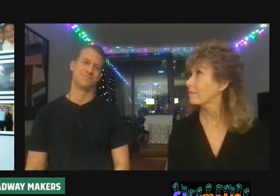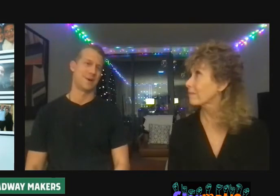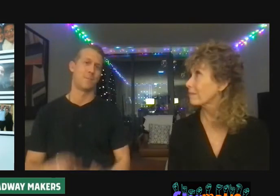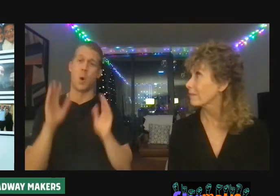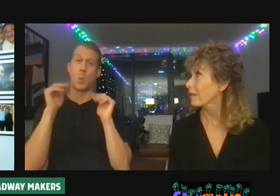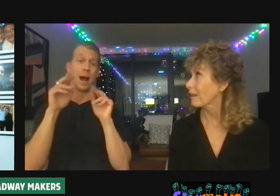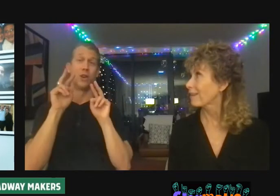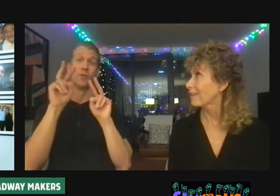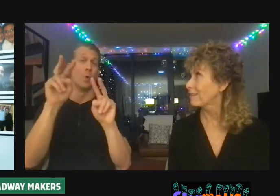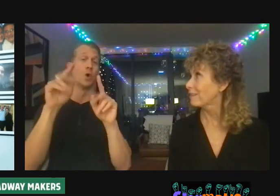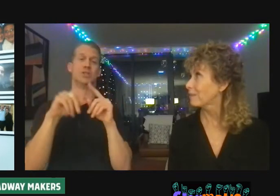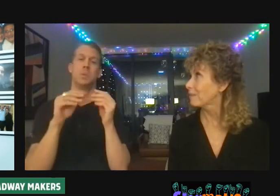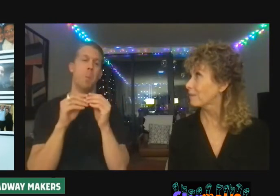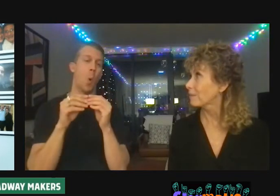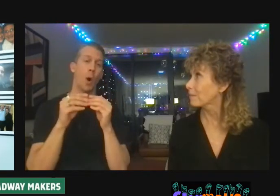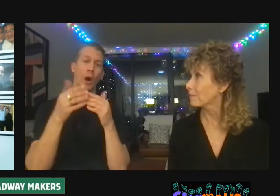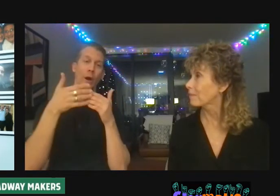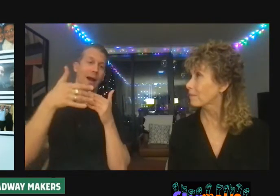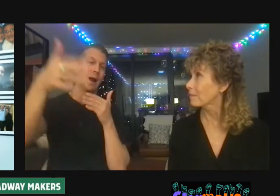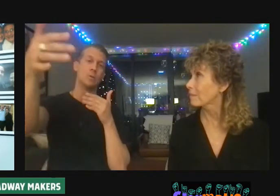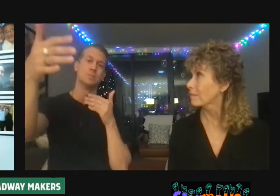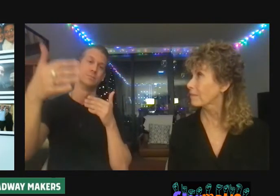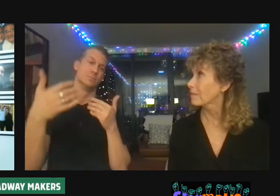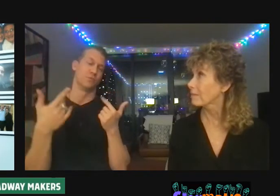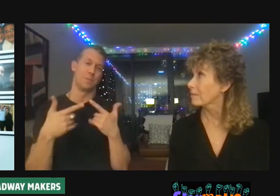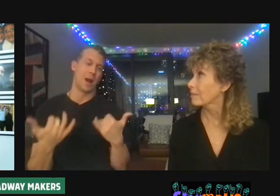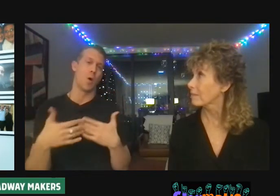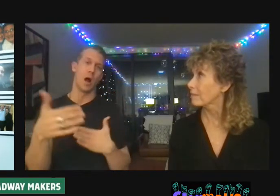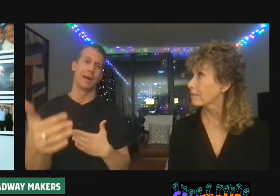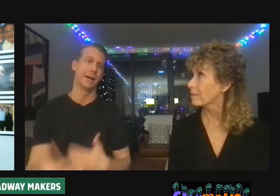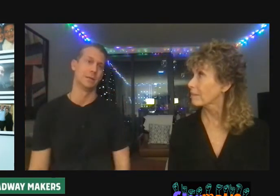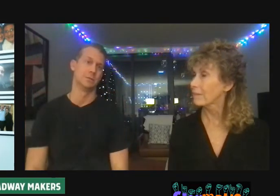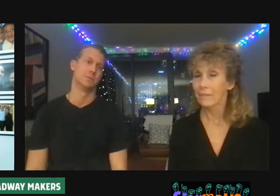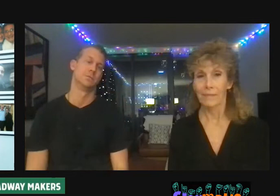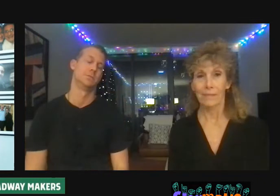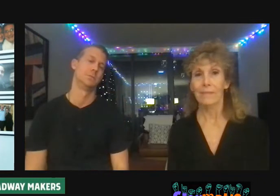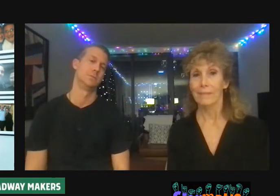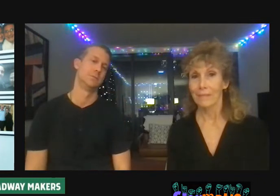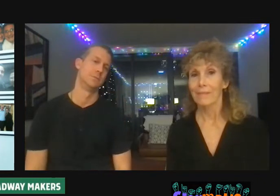And I look forward to more from now on.